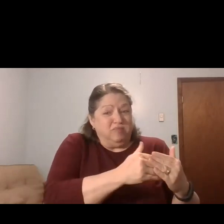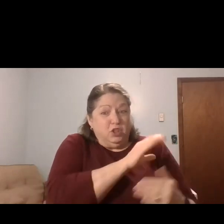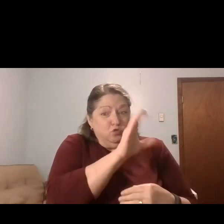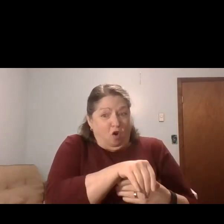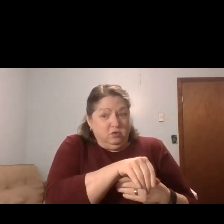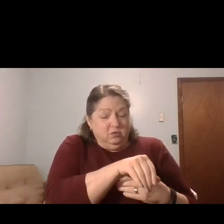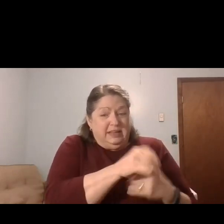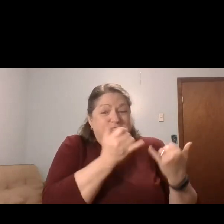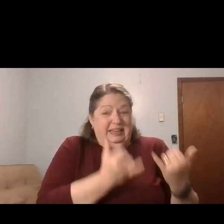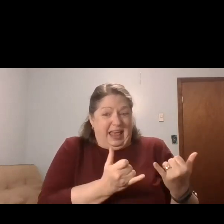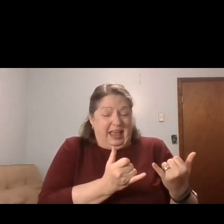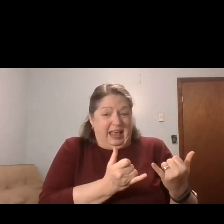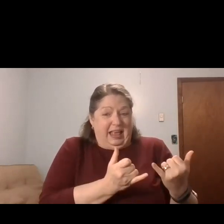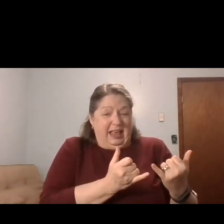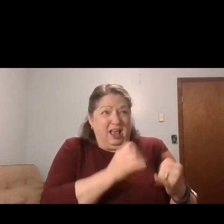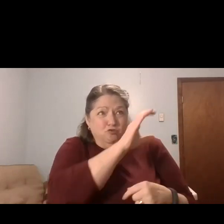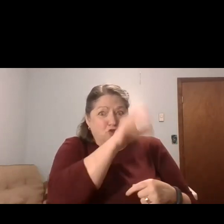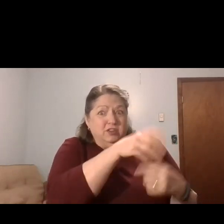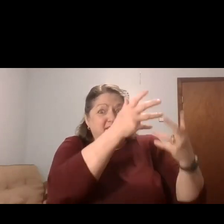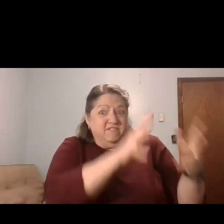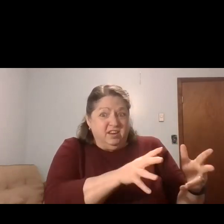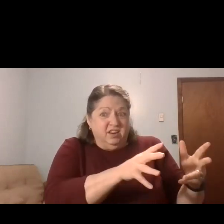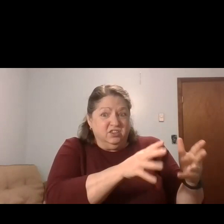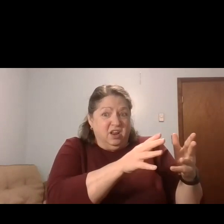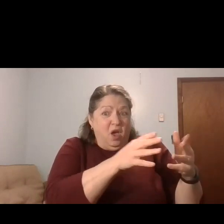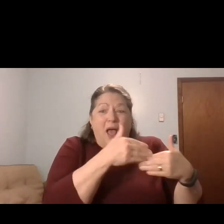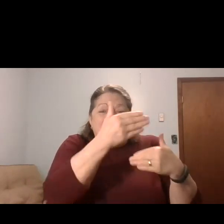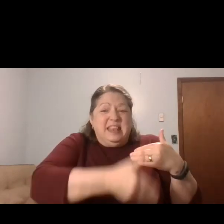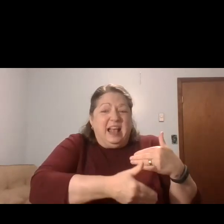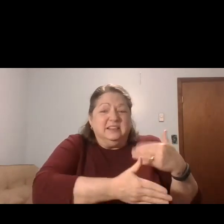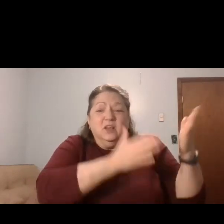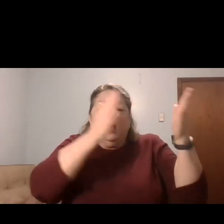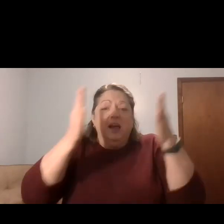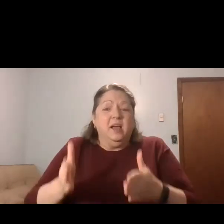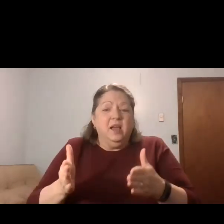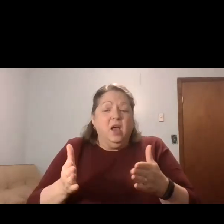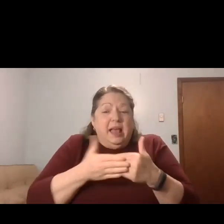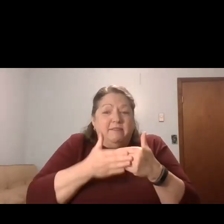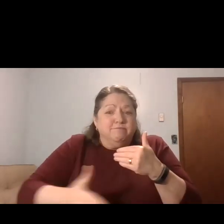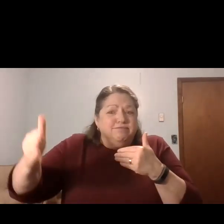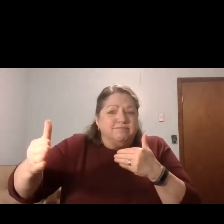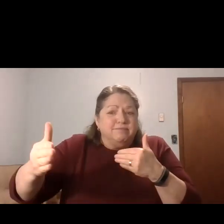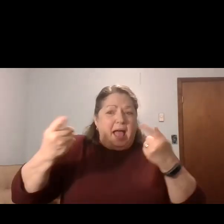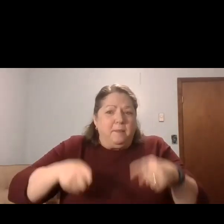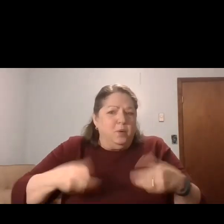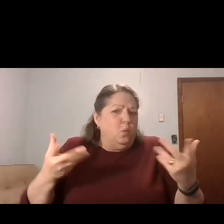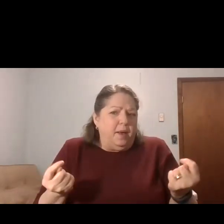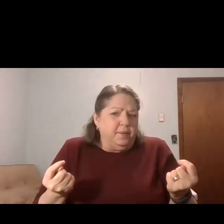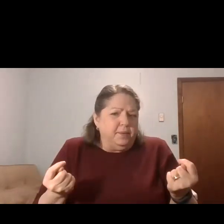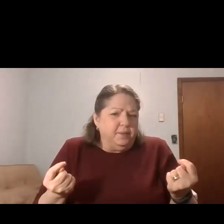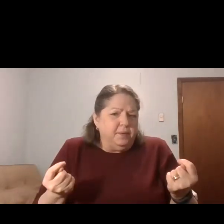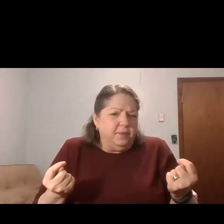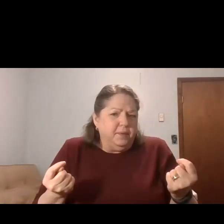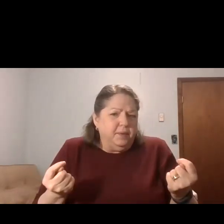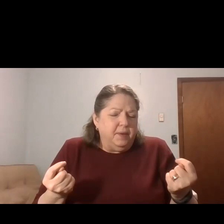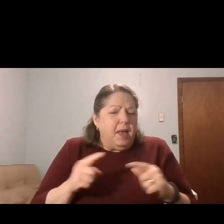what happened after the cross, what's happening today, and what is yet to happen. But before I do that, I want to